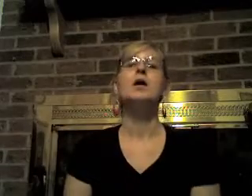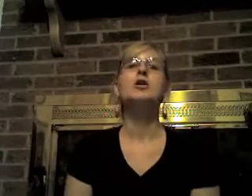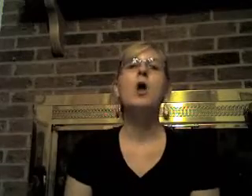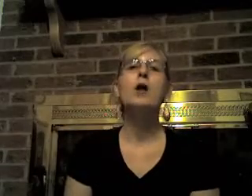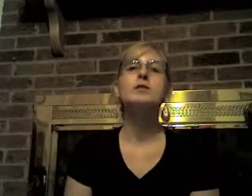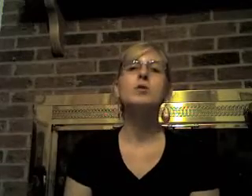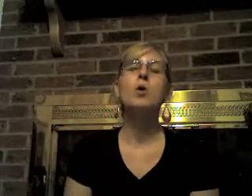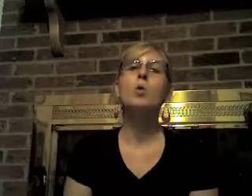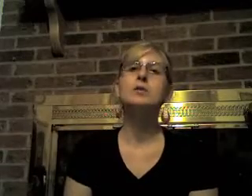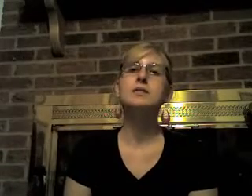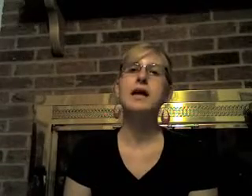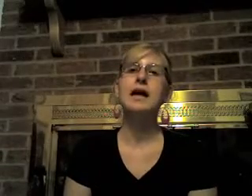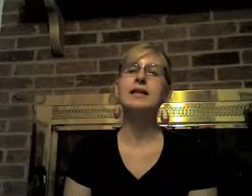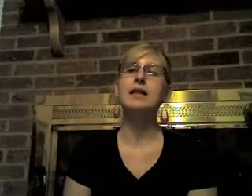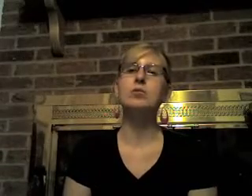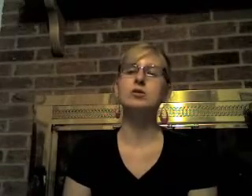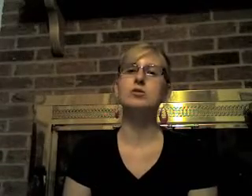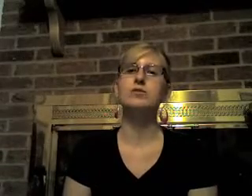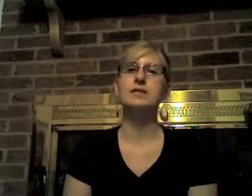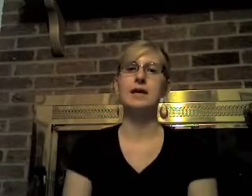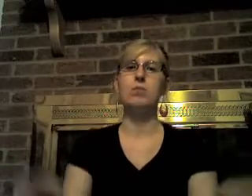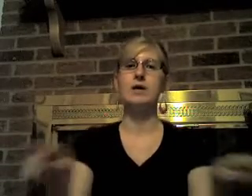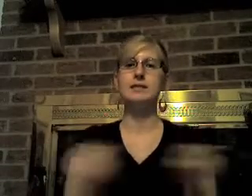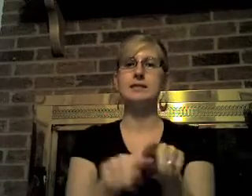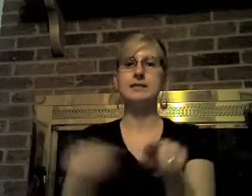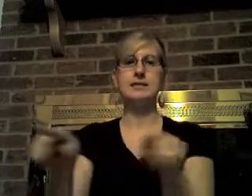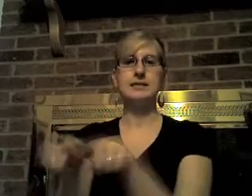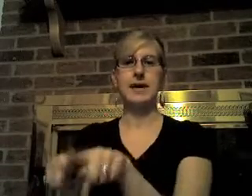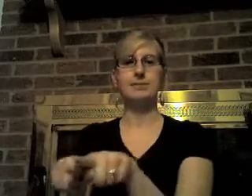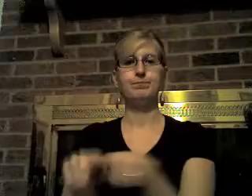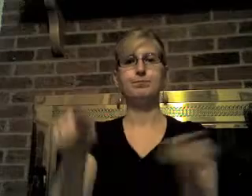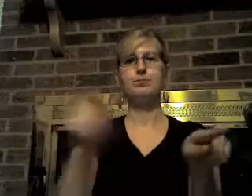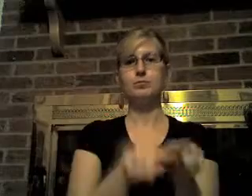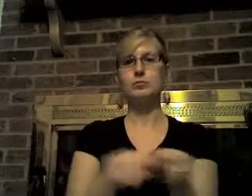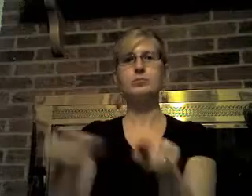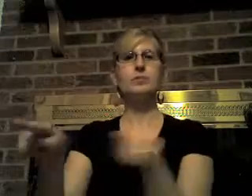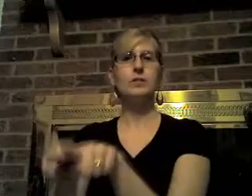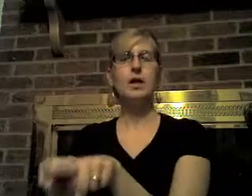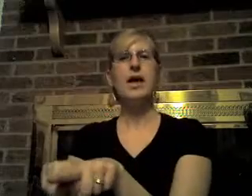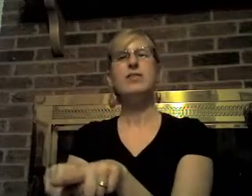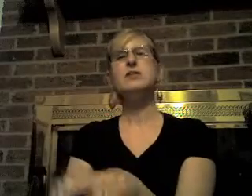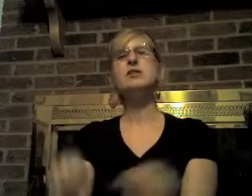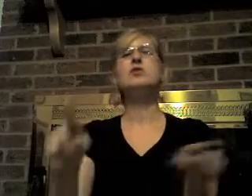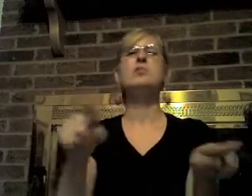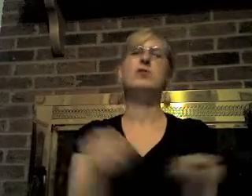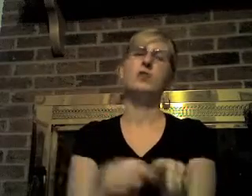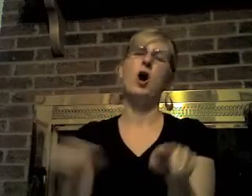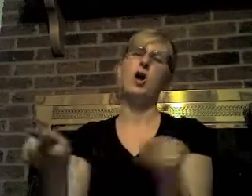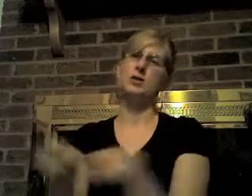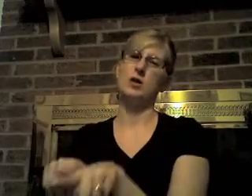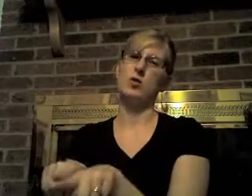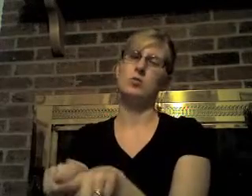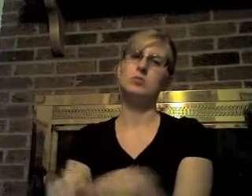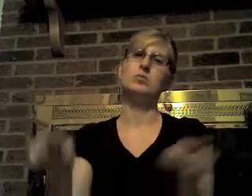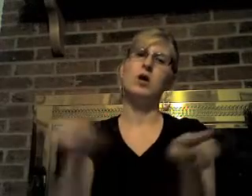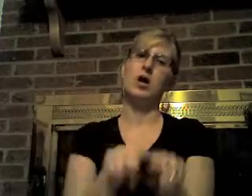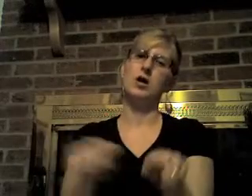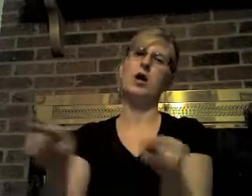You'll also, an older sign that was used for same was, this is used more for also.